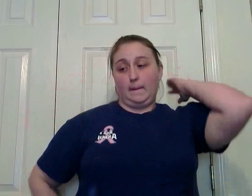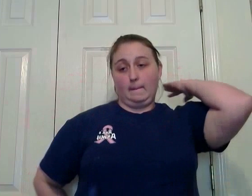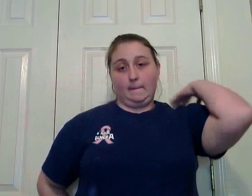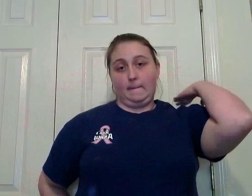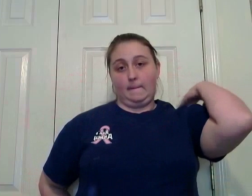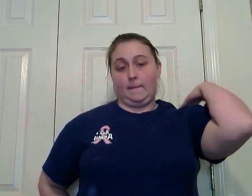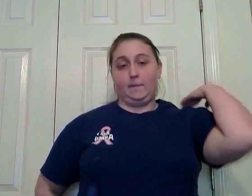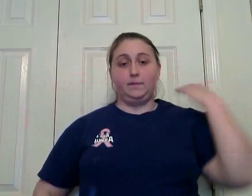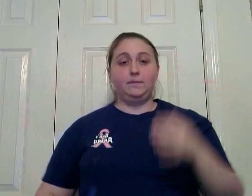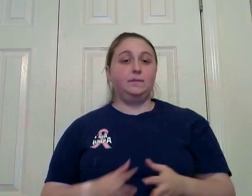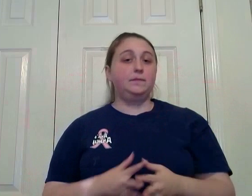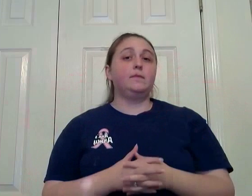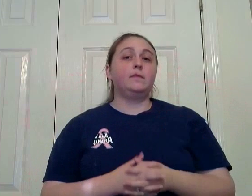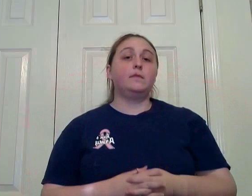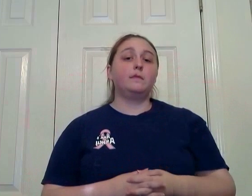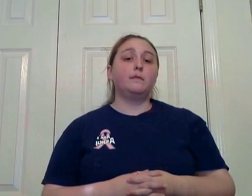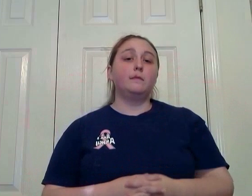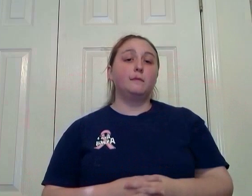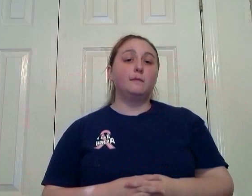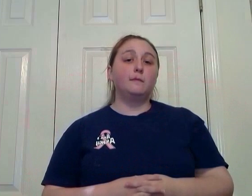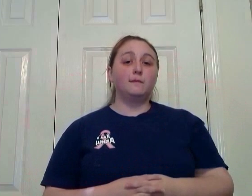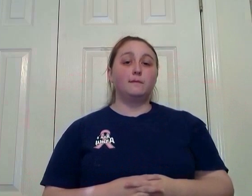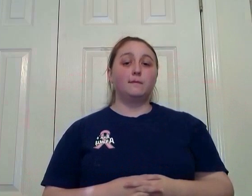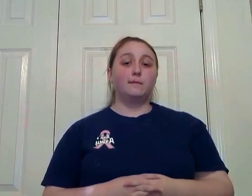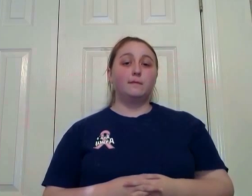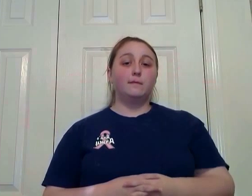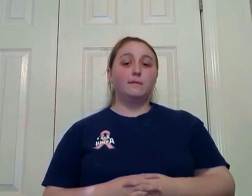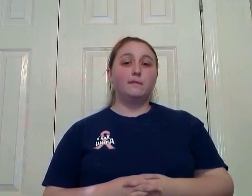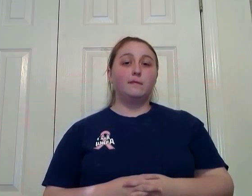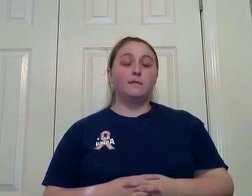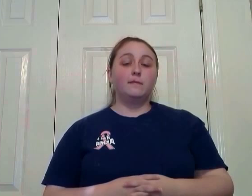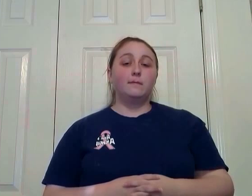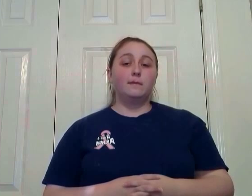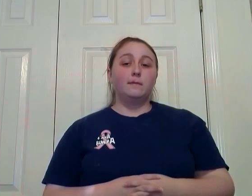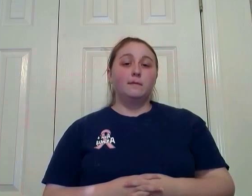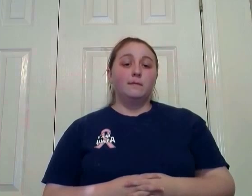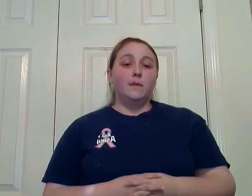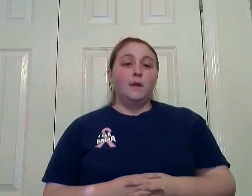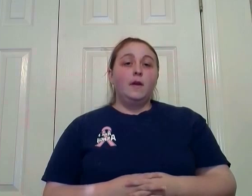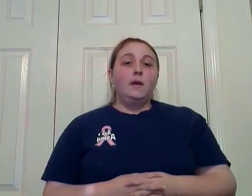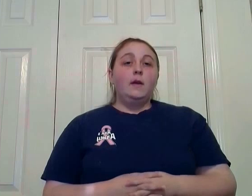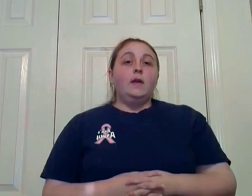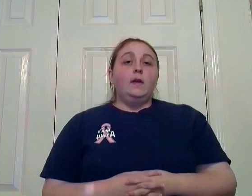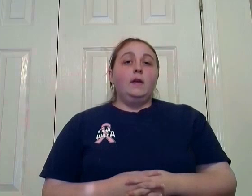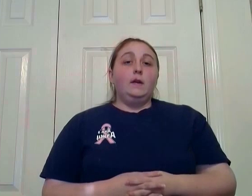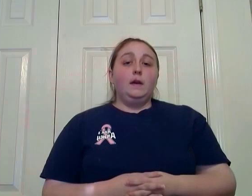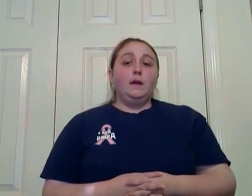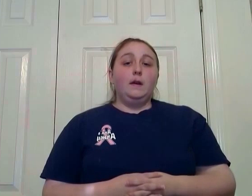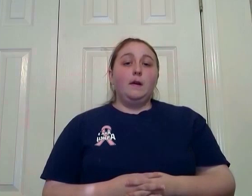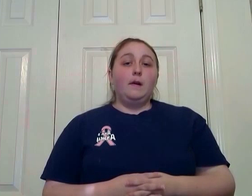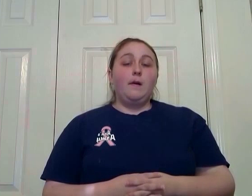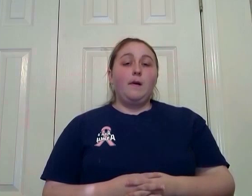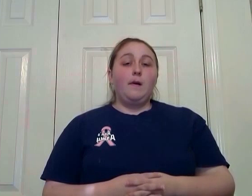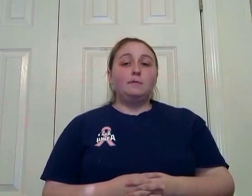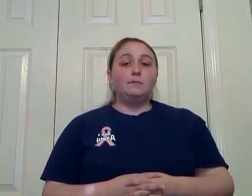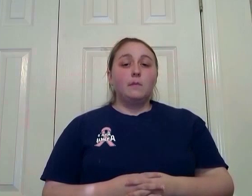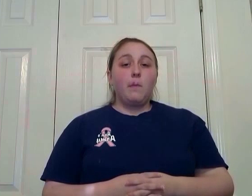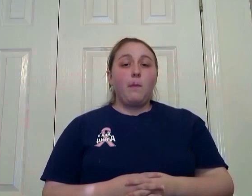So I'll put the sails all the way out, gather as much wind as I can, and float effortlessly back to San